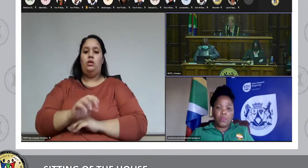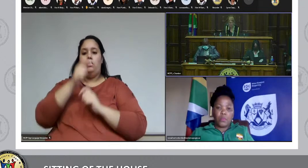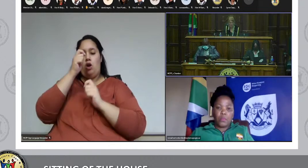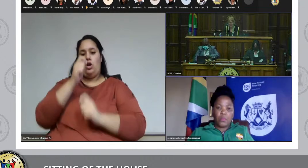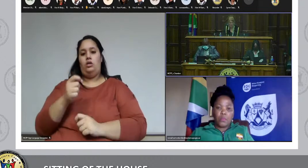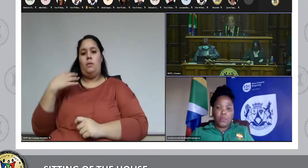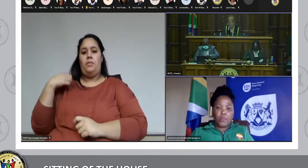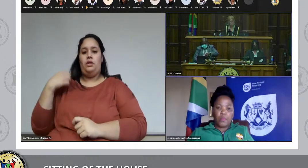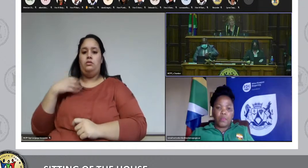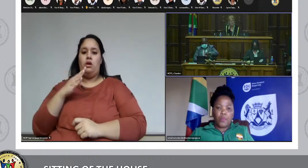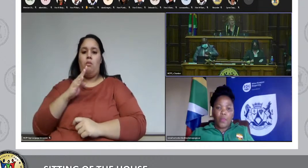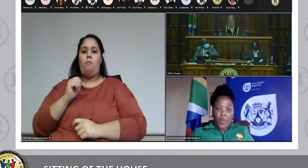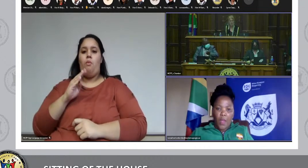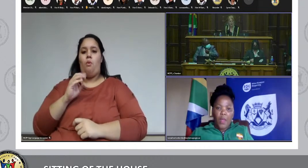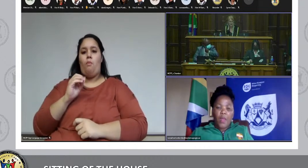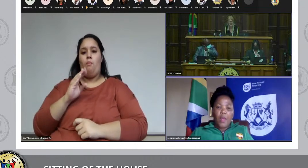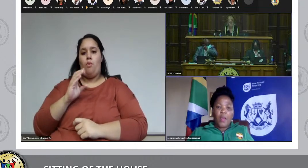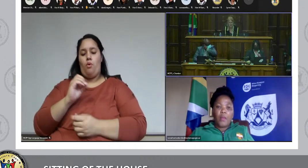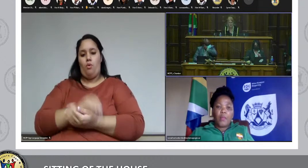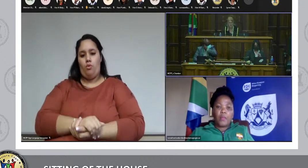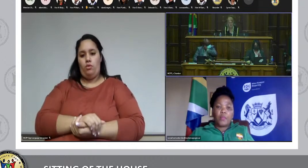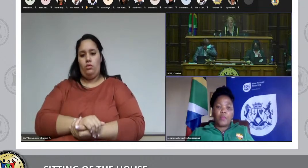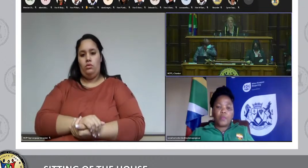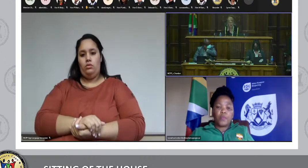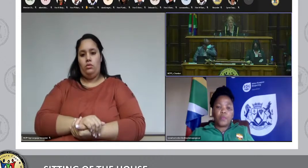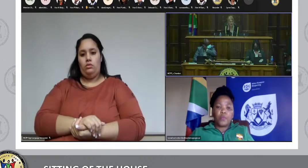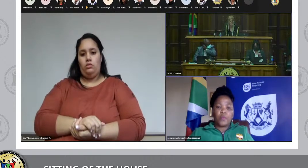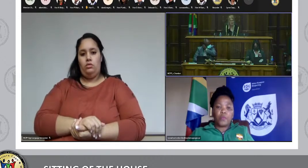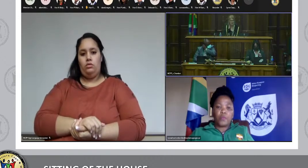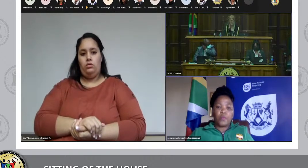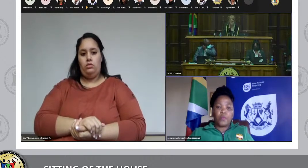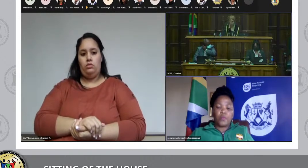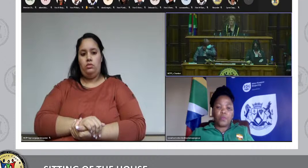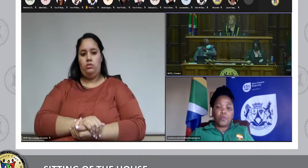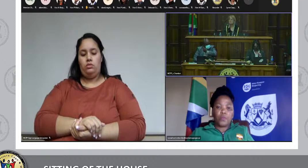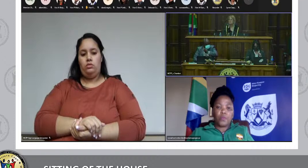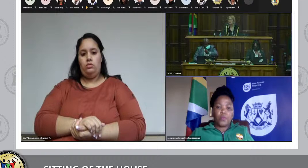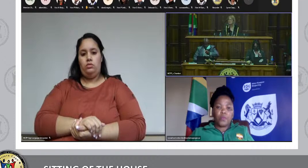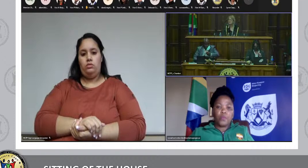Minister Mbombo. Honourable Allen, can you just lower your hand, please?